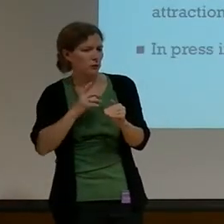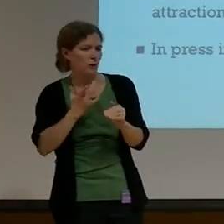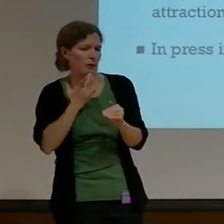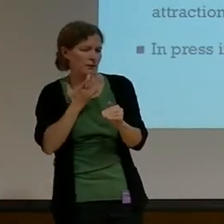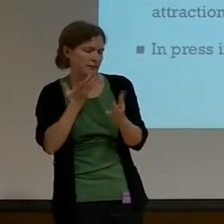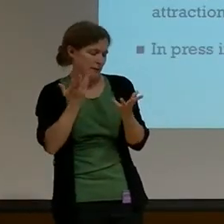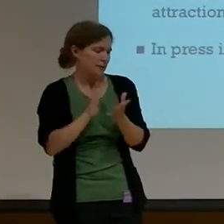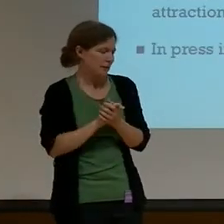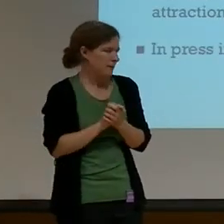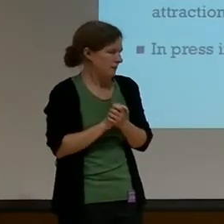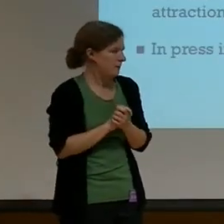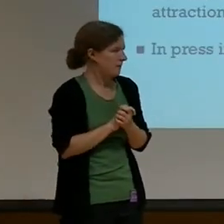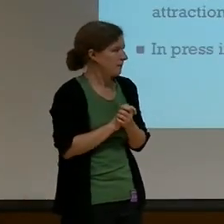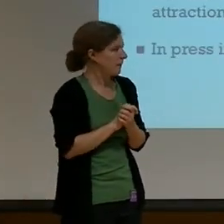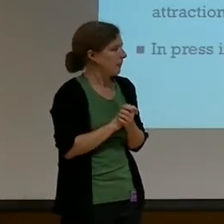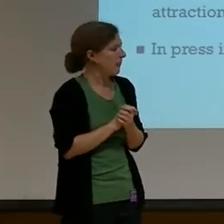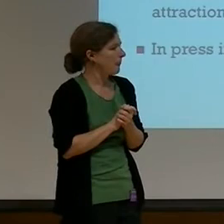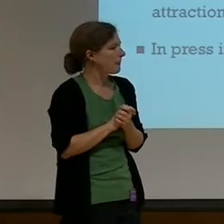I don't